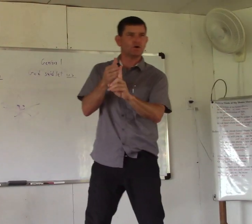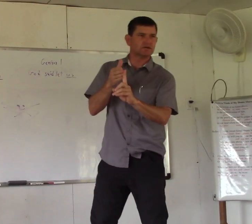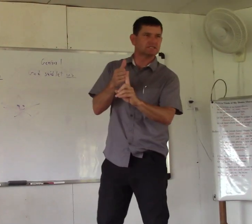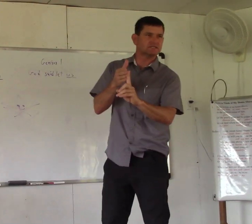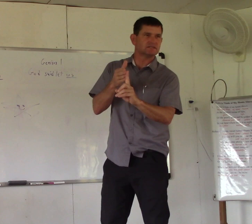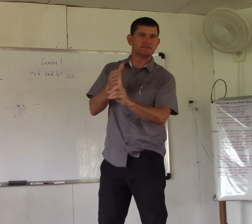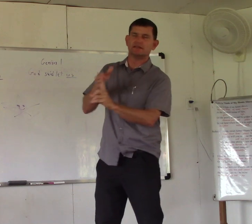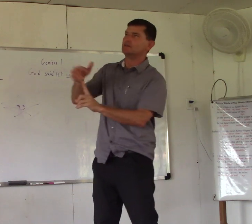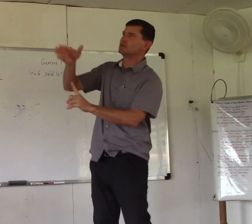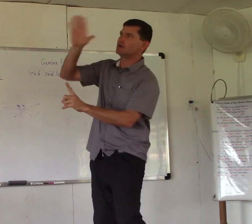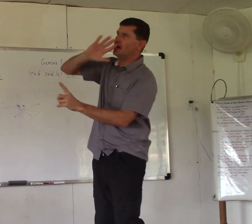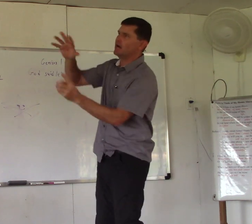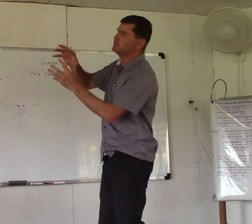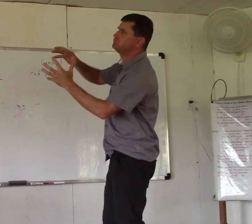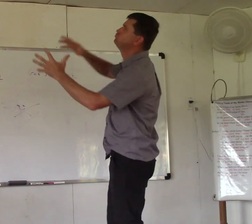Focus, God